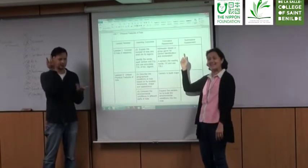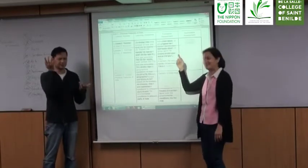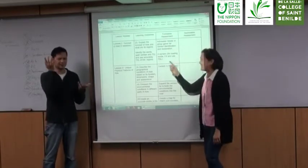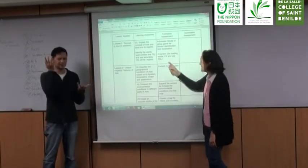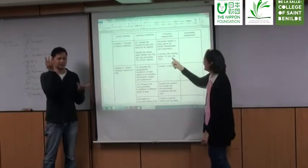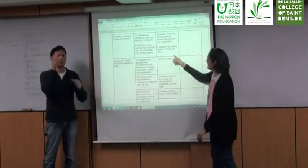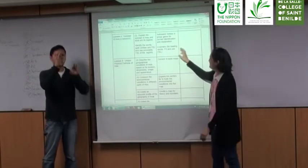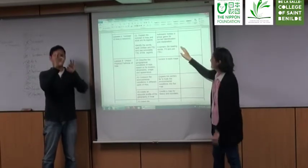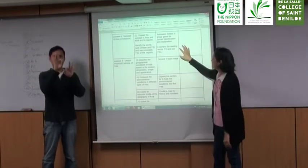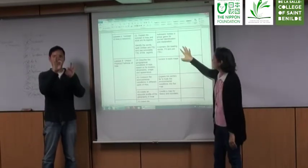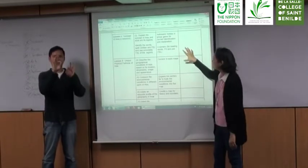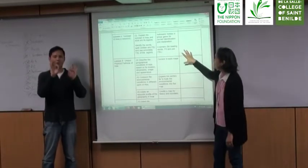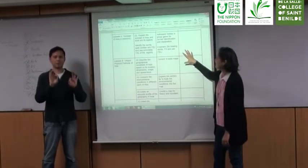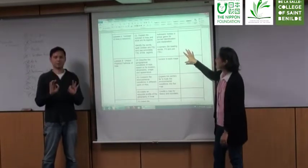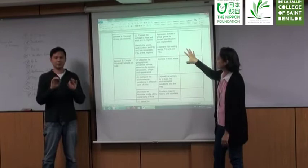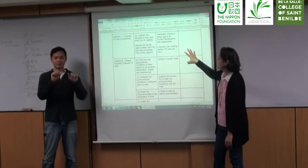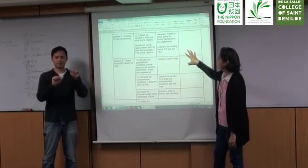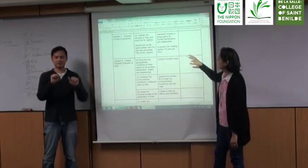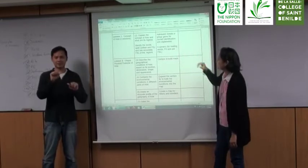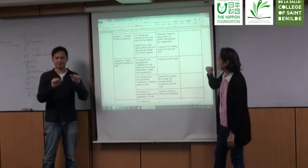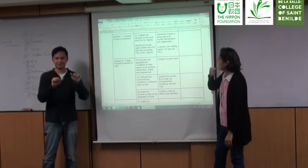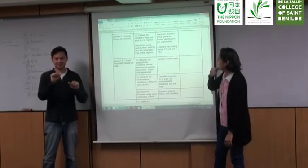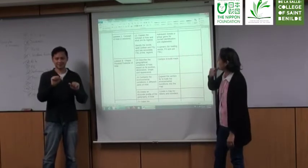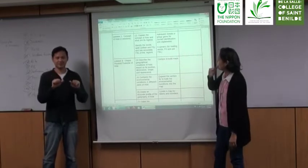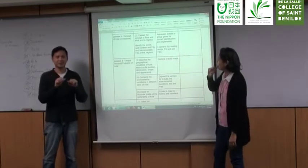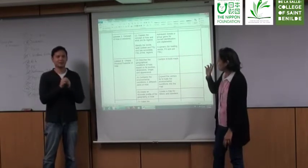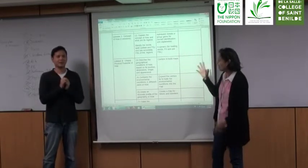formative assessment. The formative assessment,